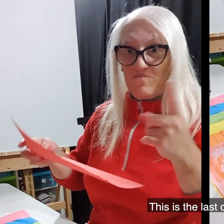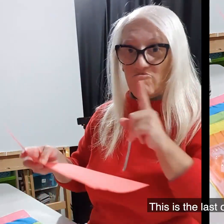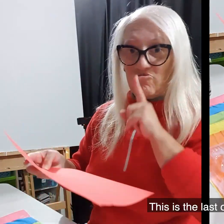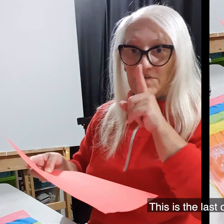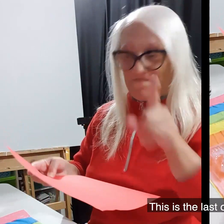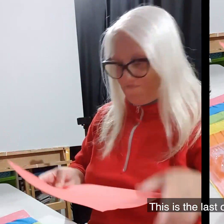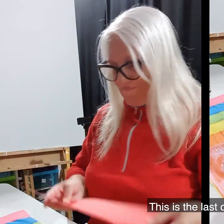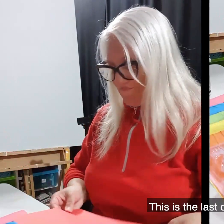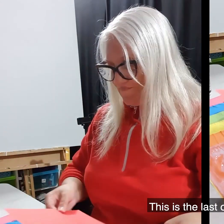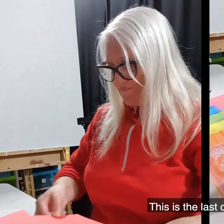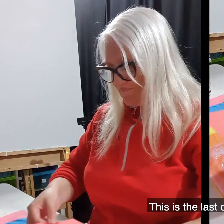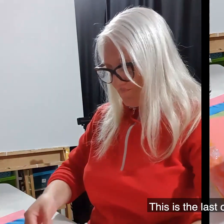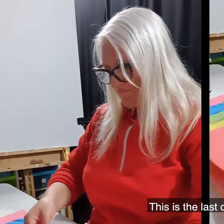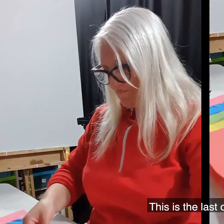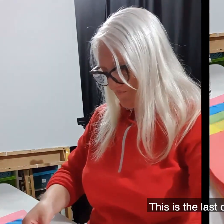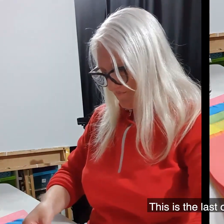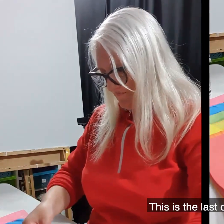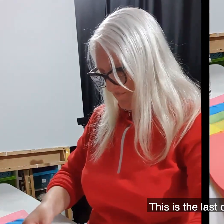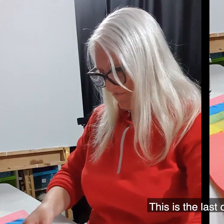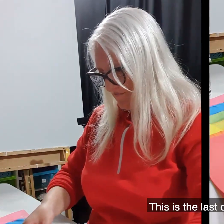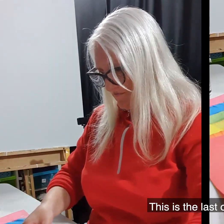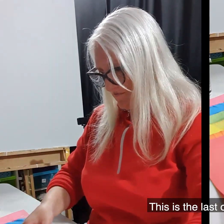This is the last one, red.